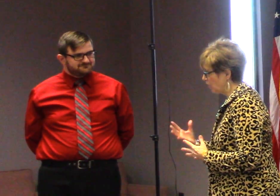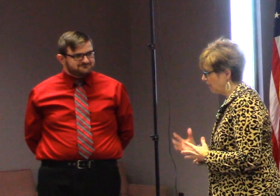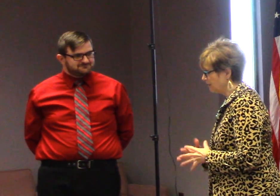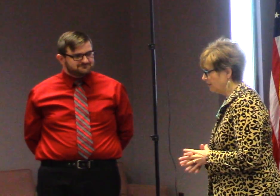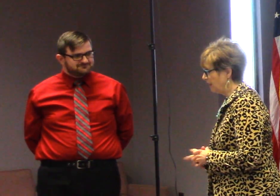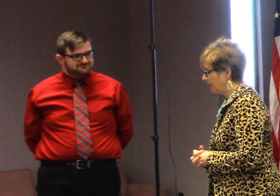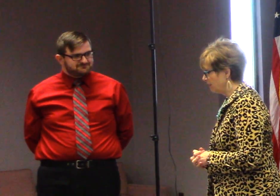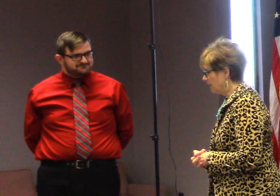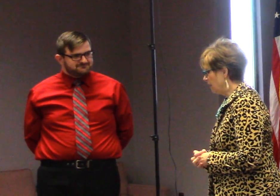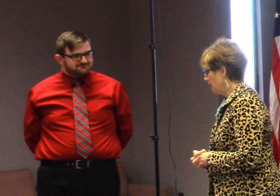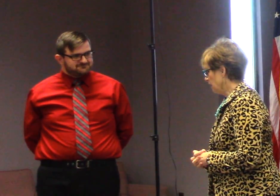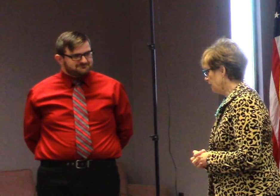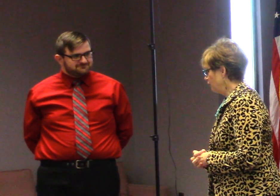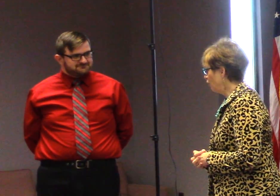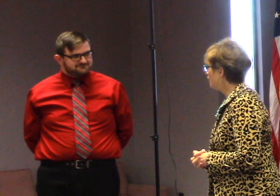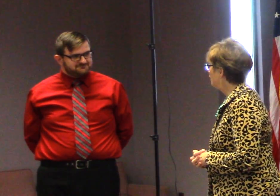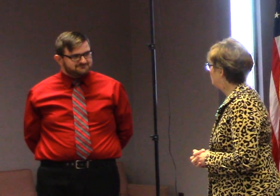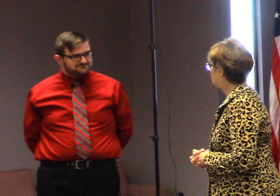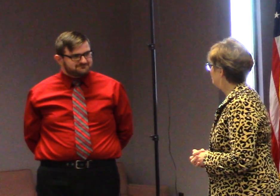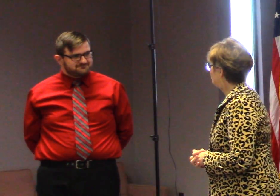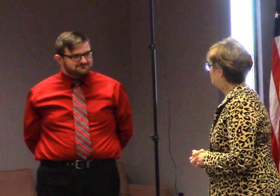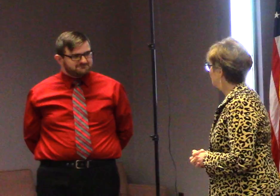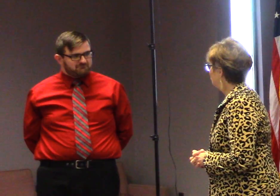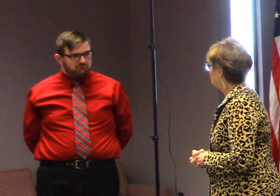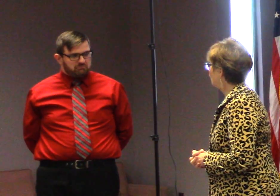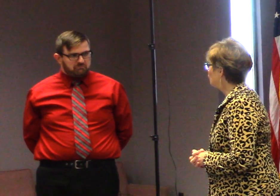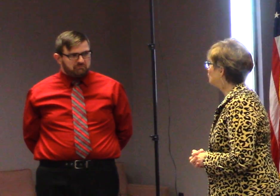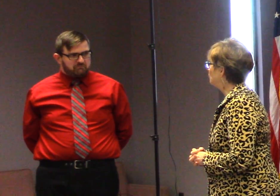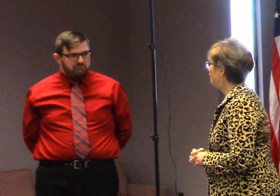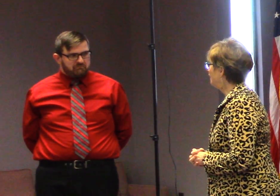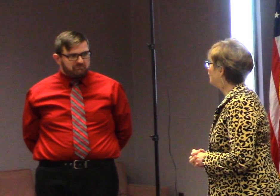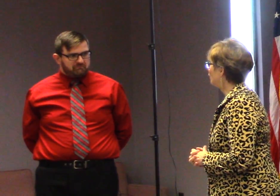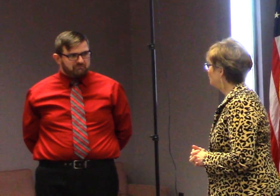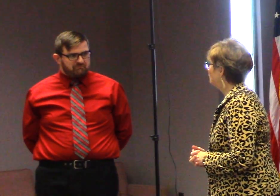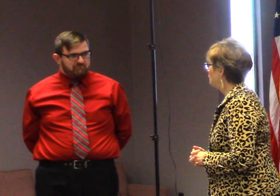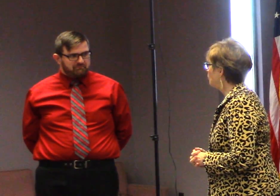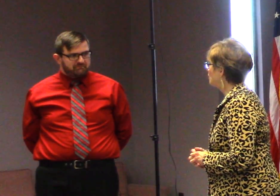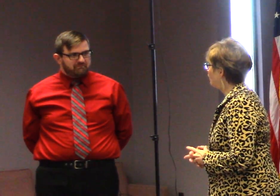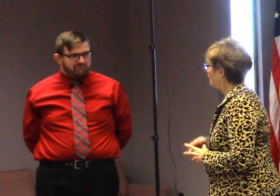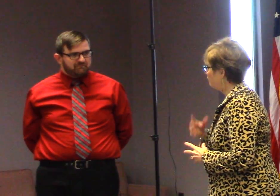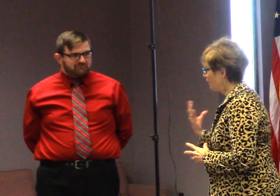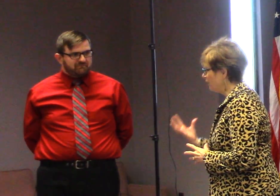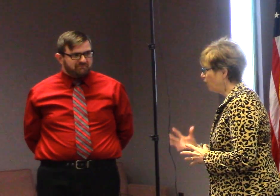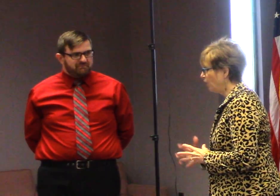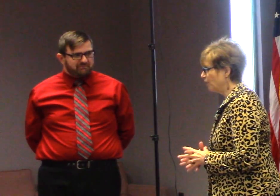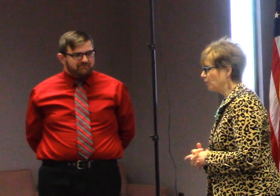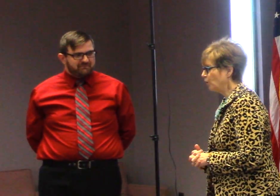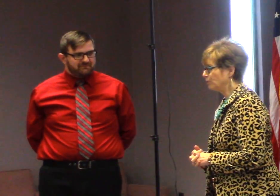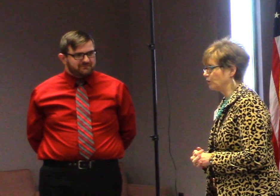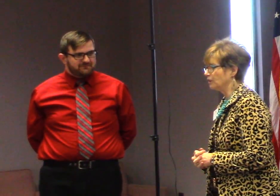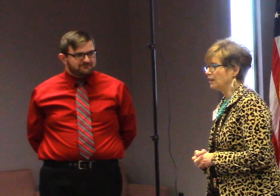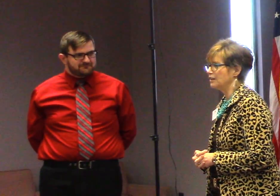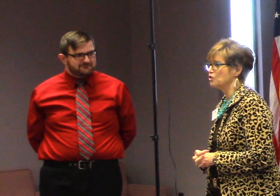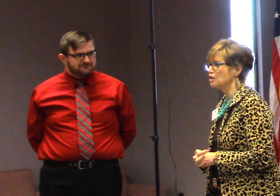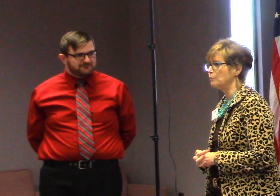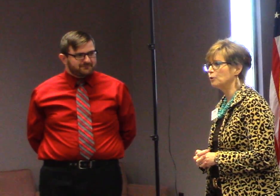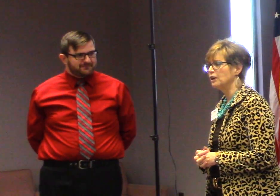project that took him close to a year. We worked on it very hard over a summer as